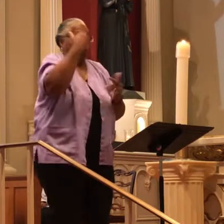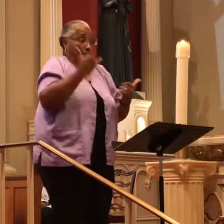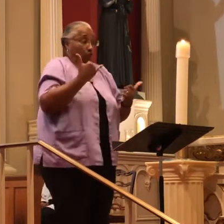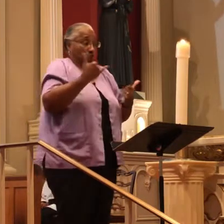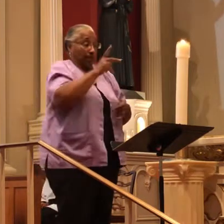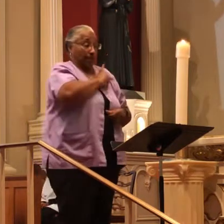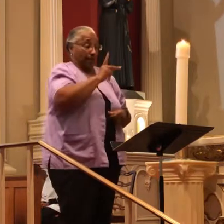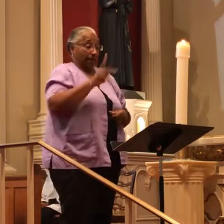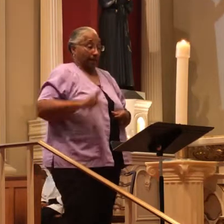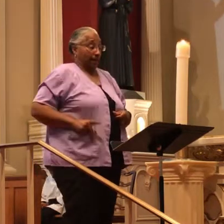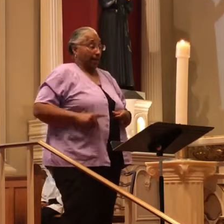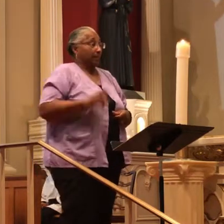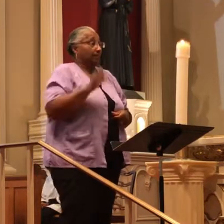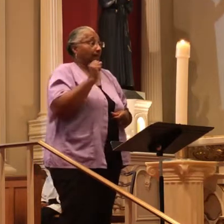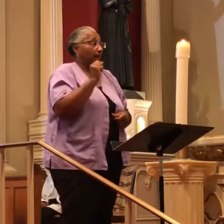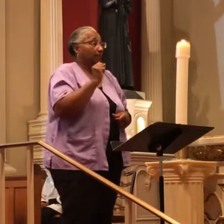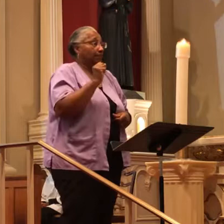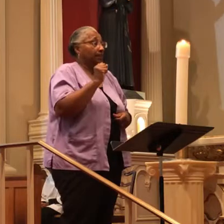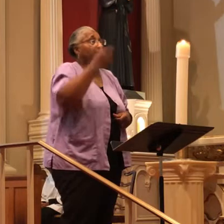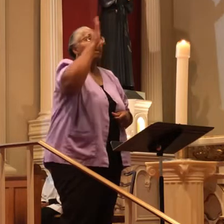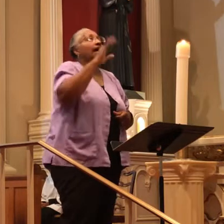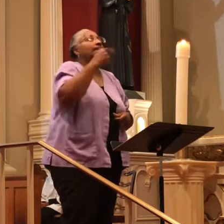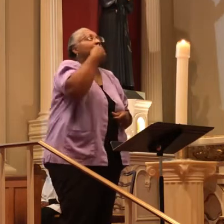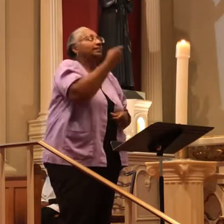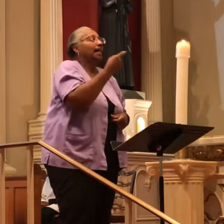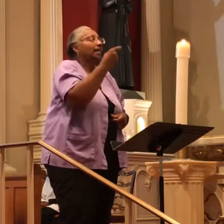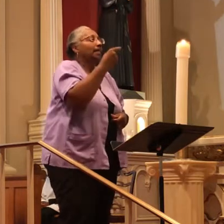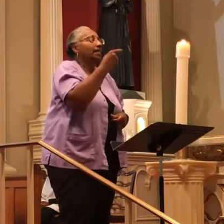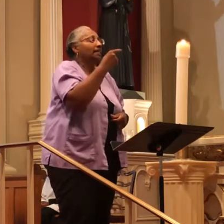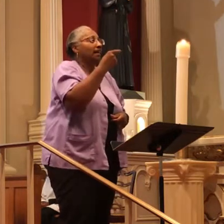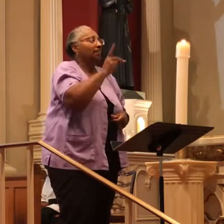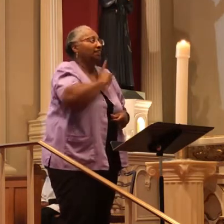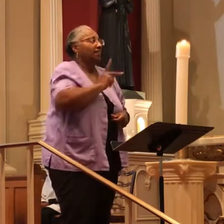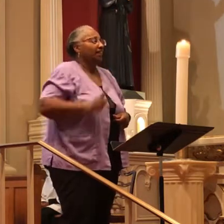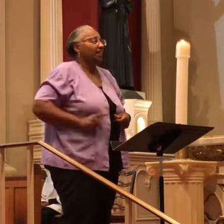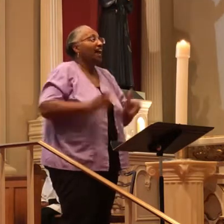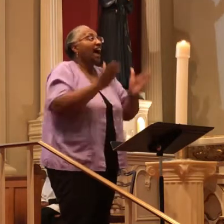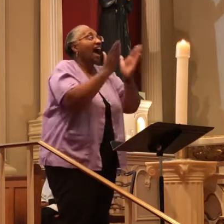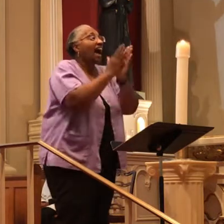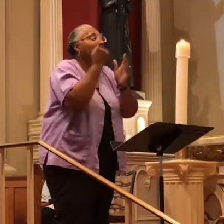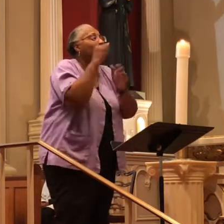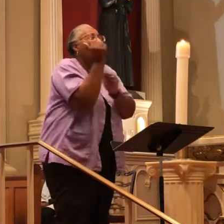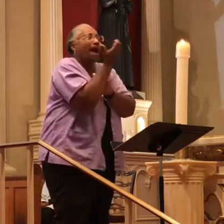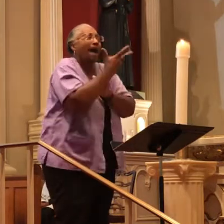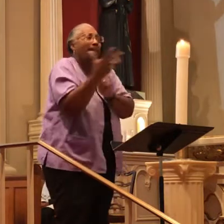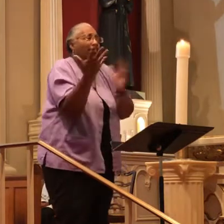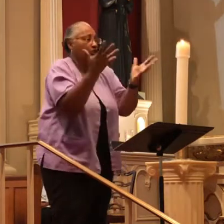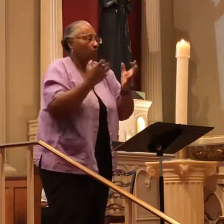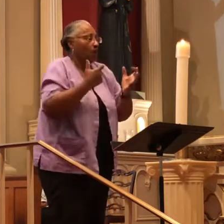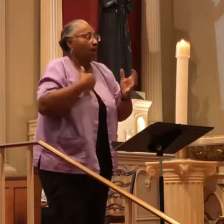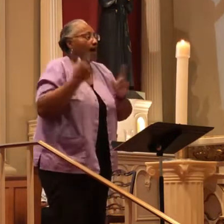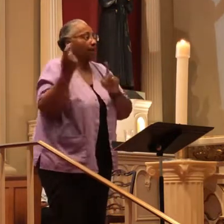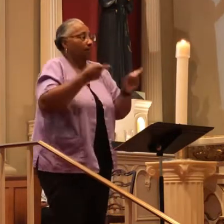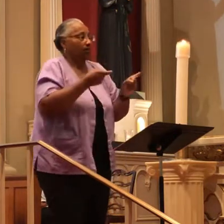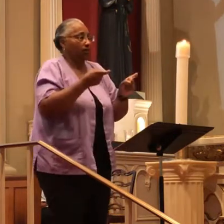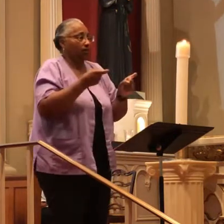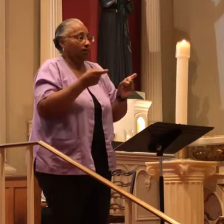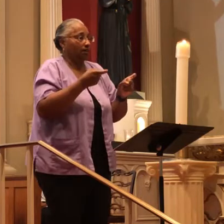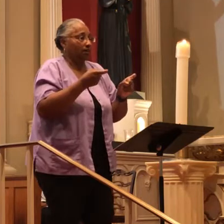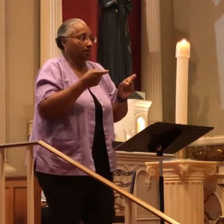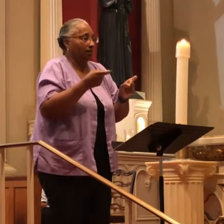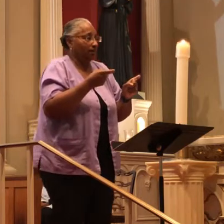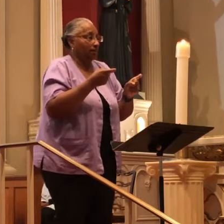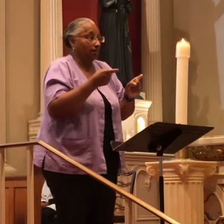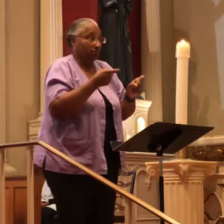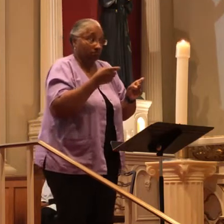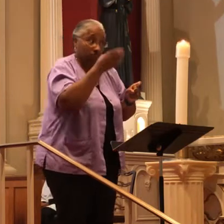is telling Solomon, ask for anything you want, and I'll give it to you. What would you do if God